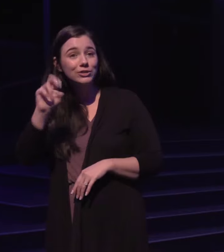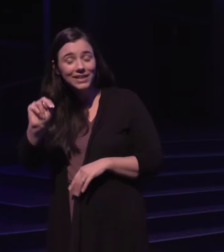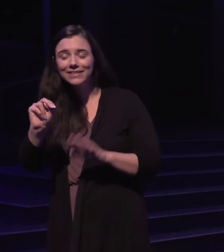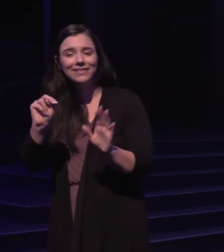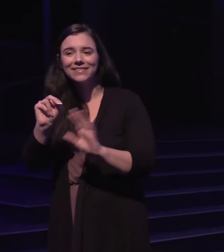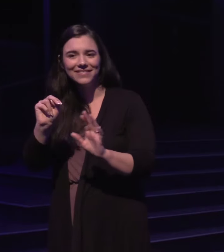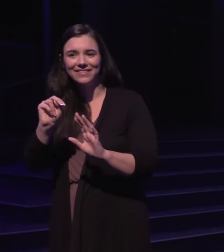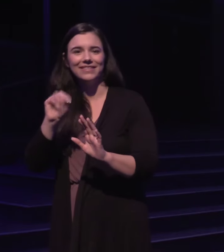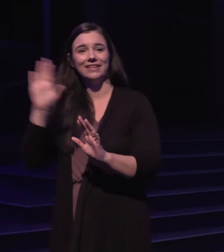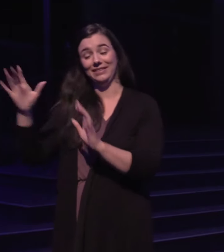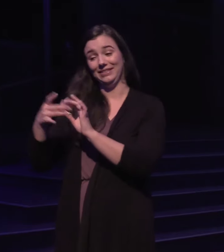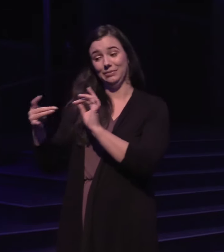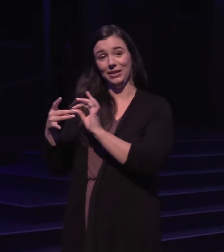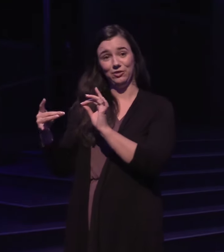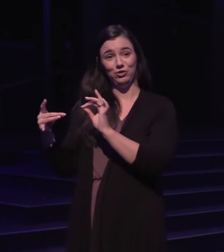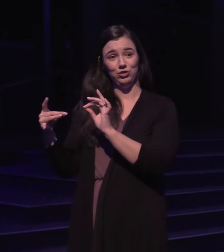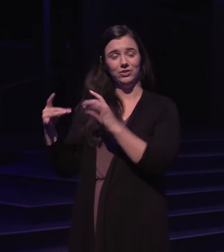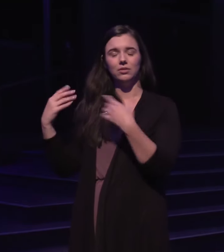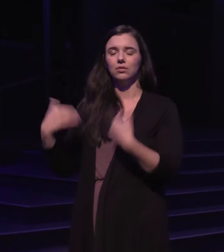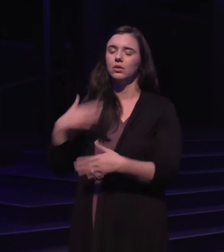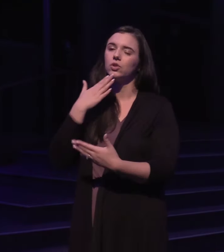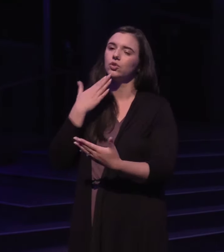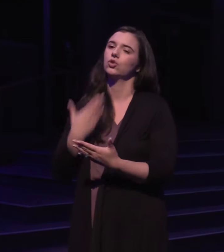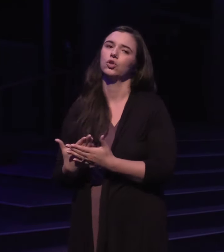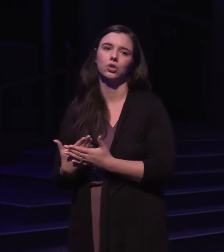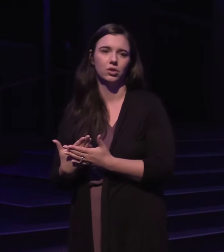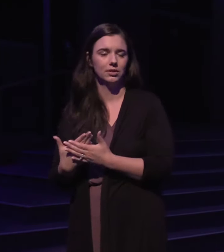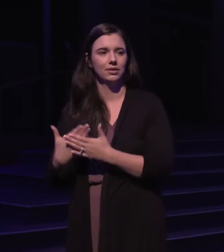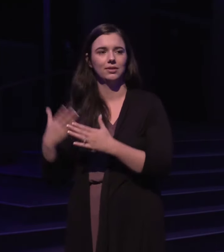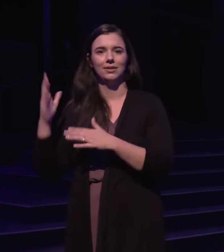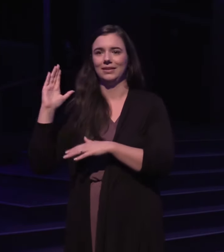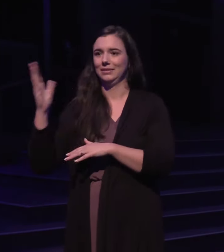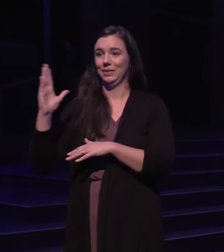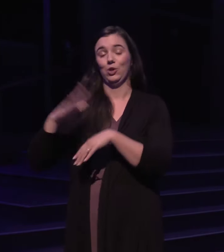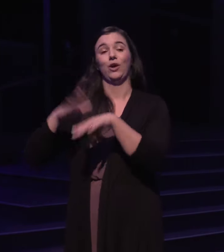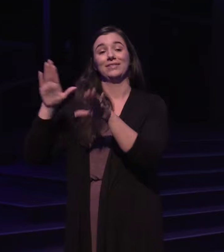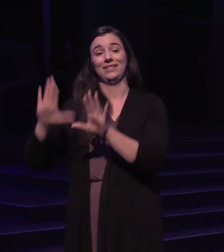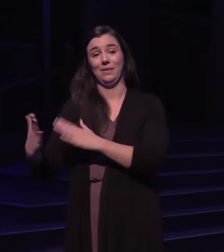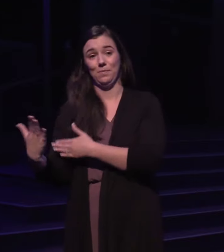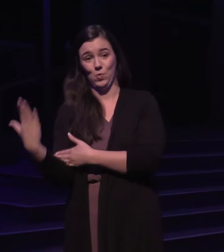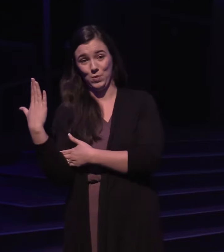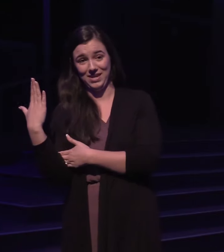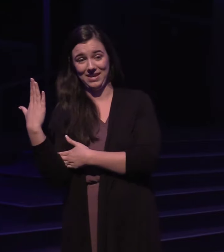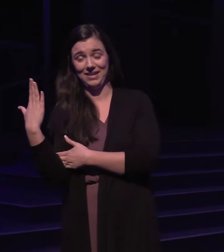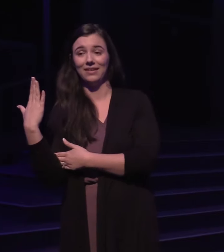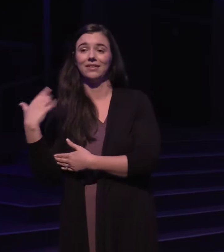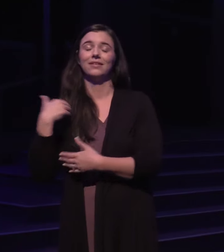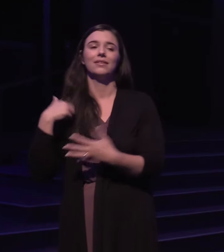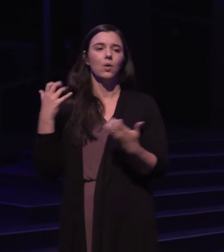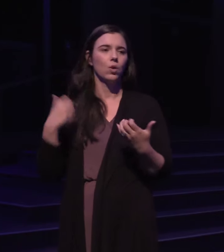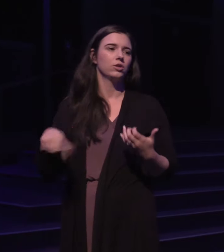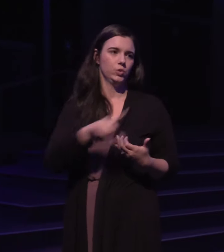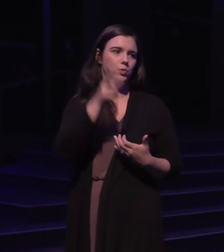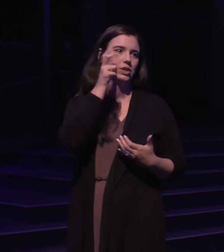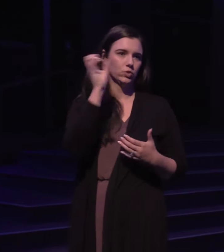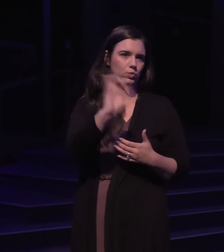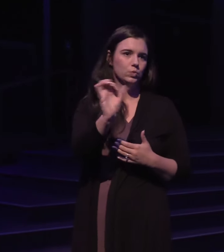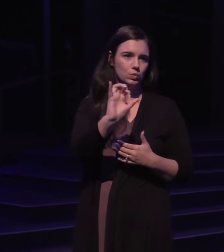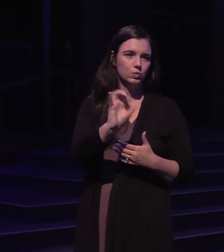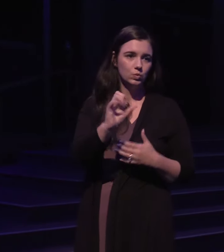Carson, and his message was so good he got to speak on Sunday morning that I wanted you to hear